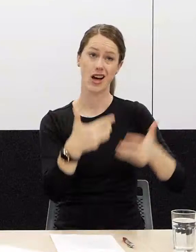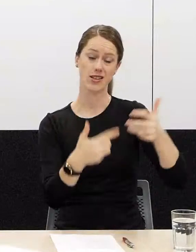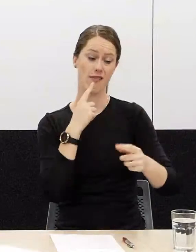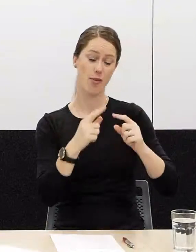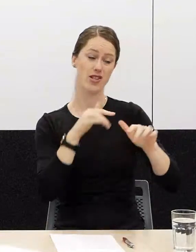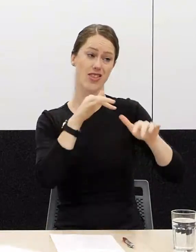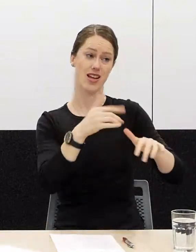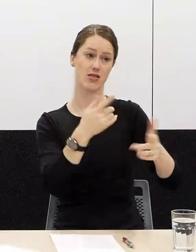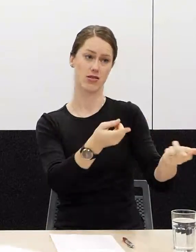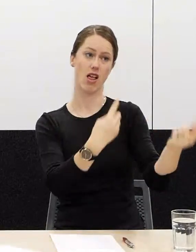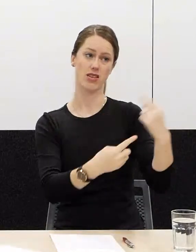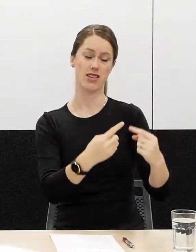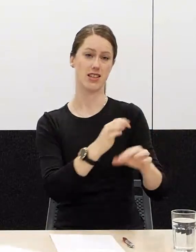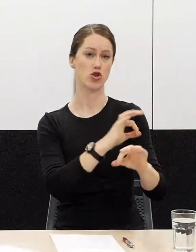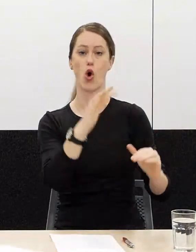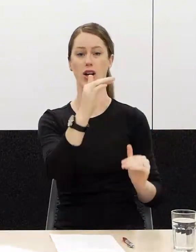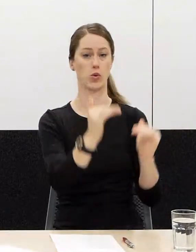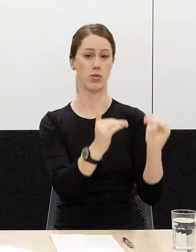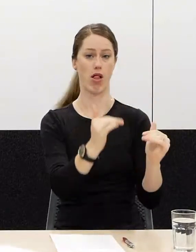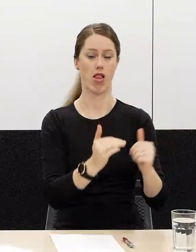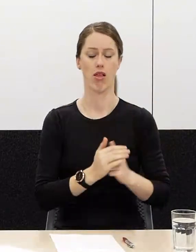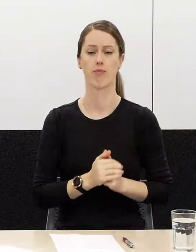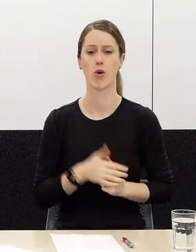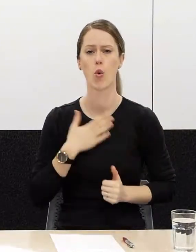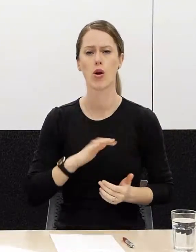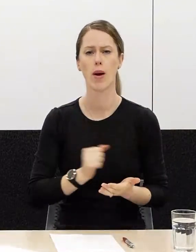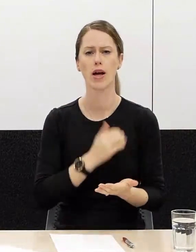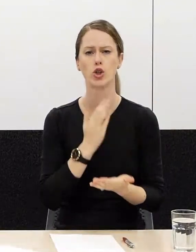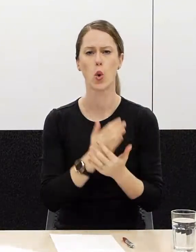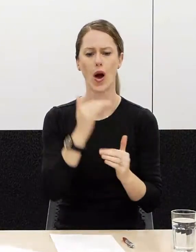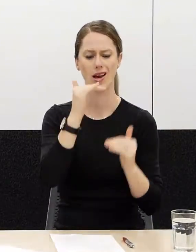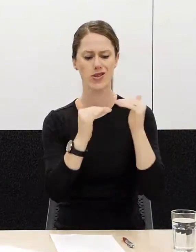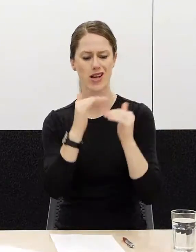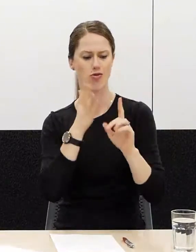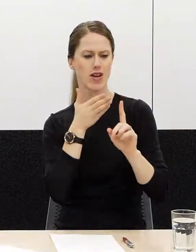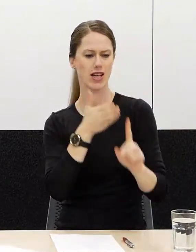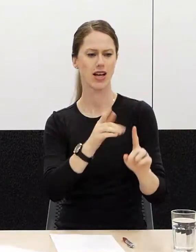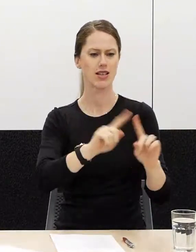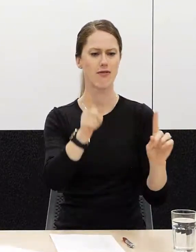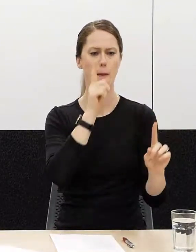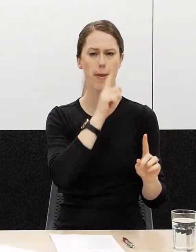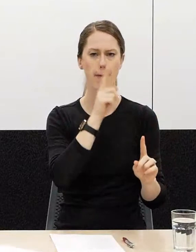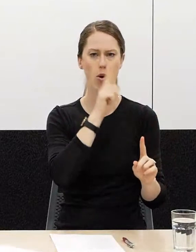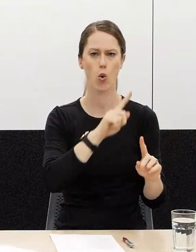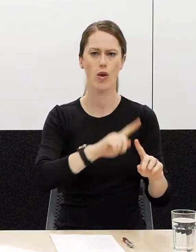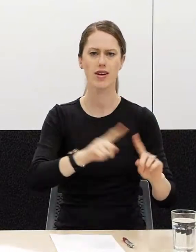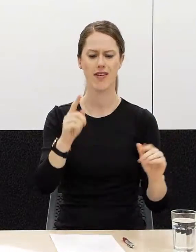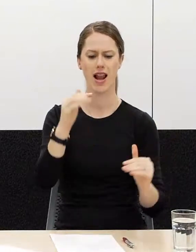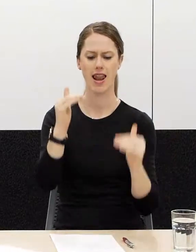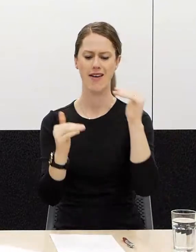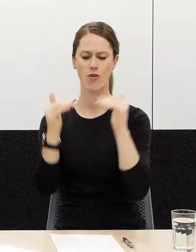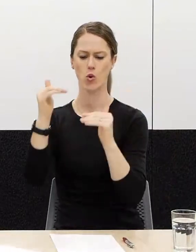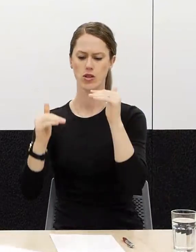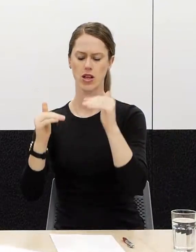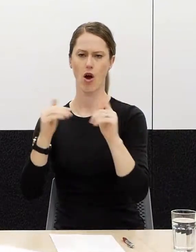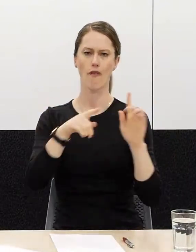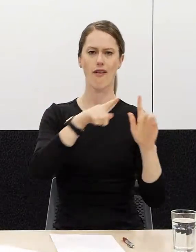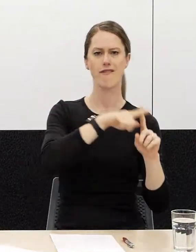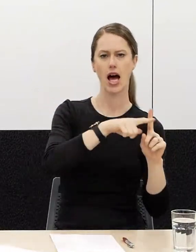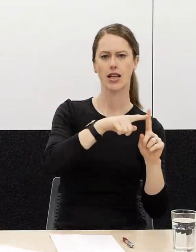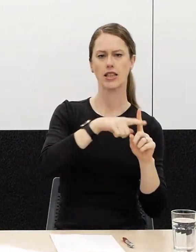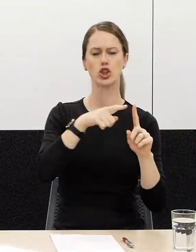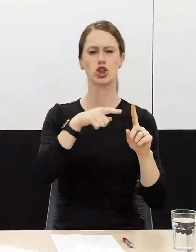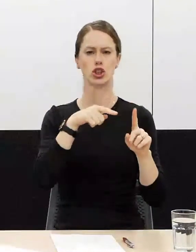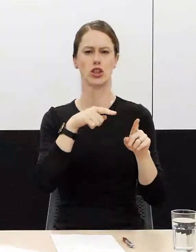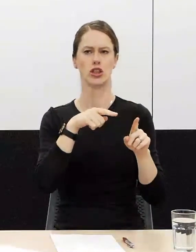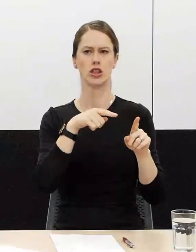information that tells us that. We want to ensure that equity recognises that different people with different levels of advantage there